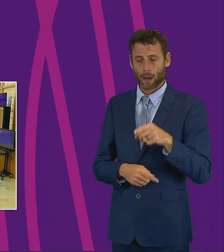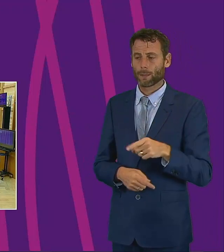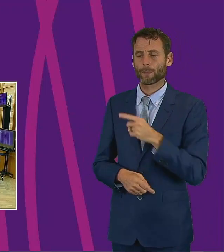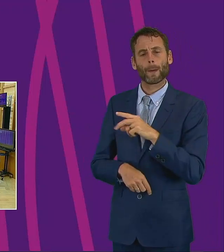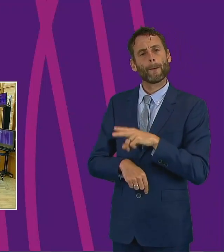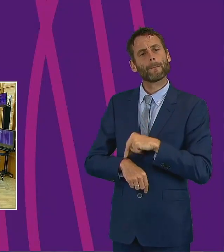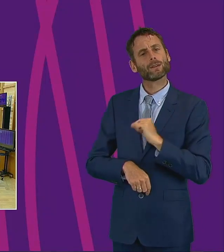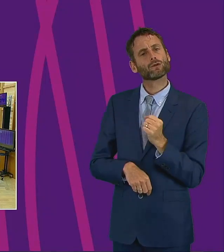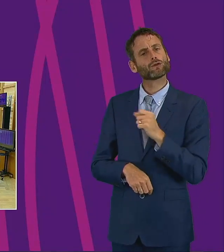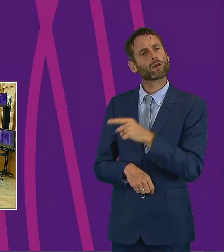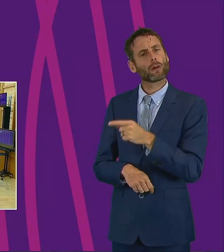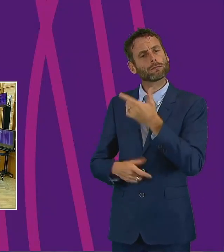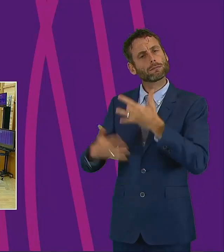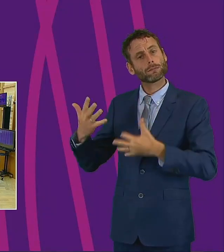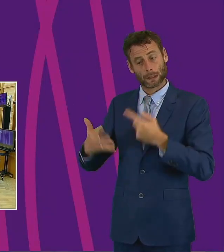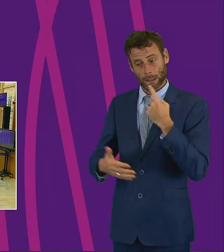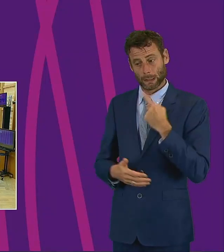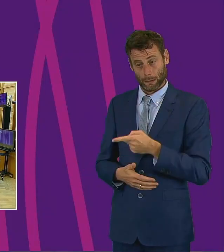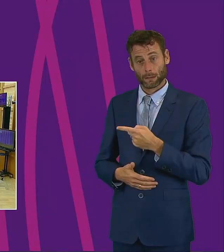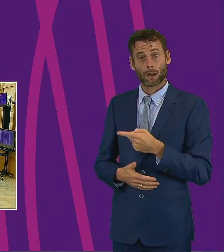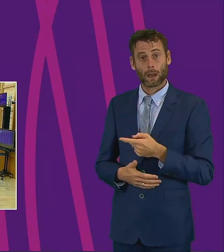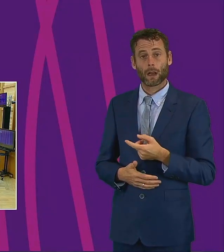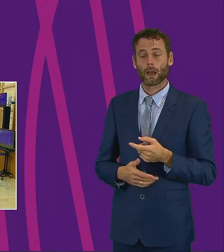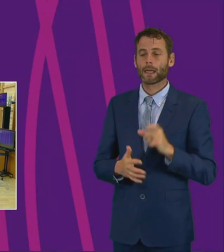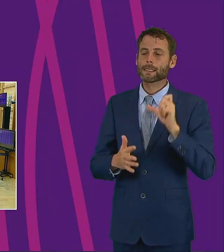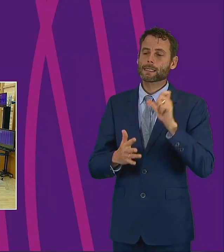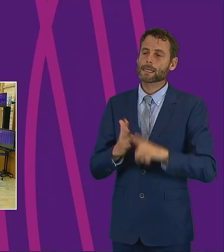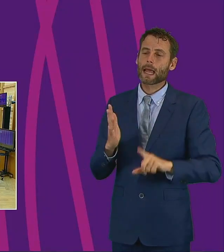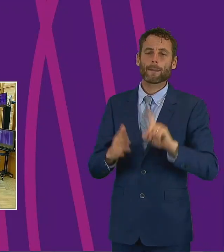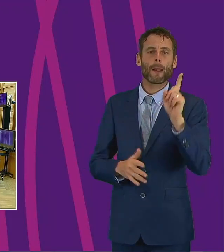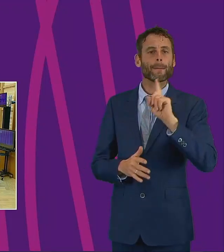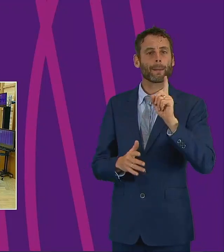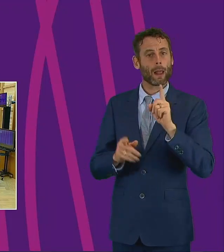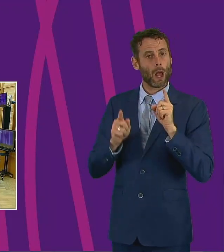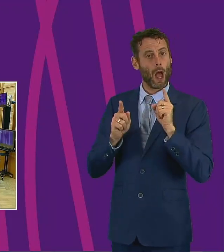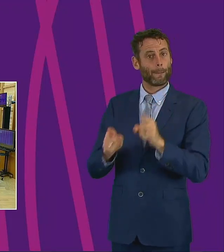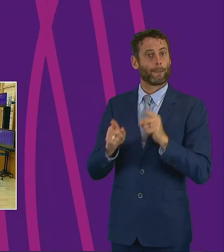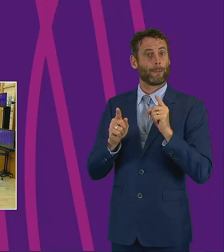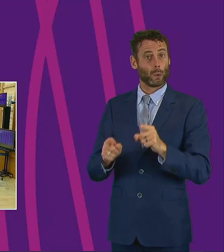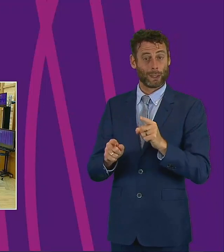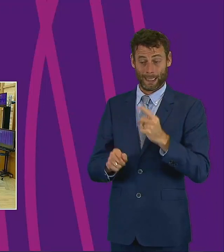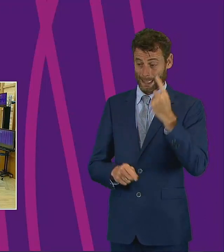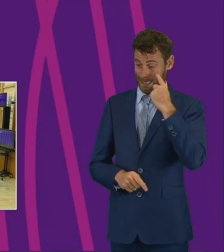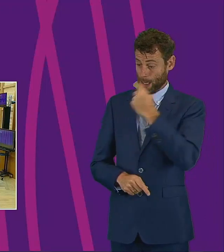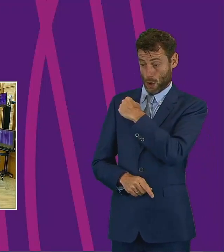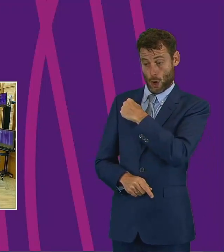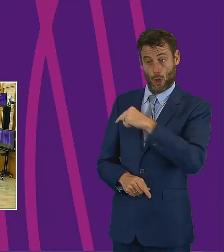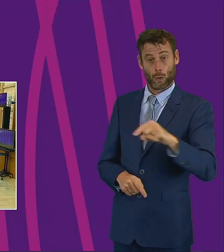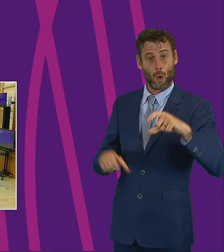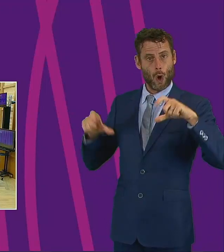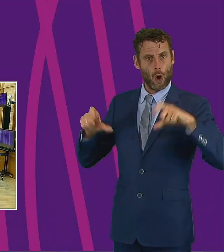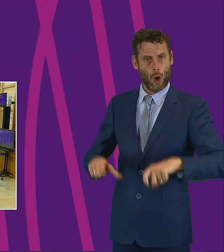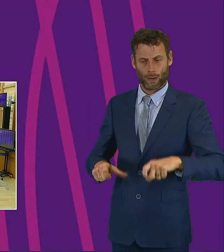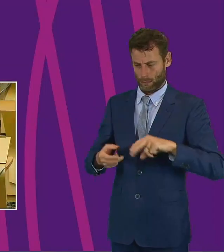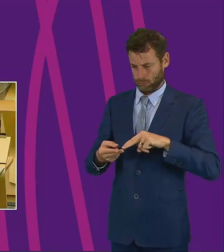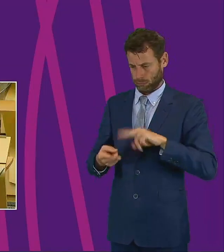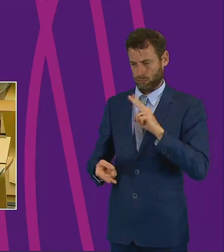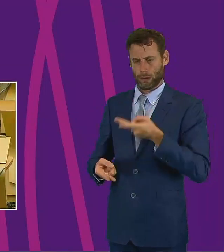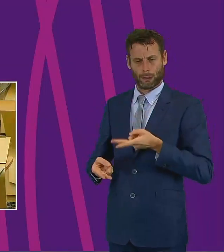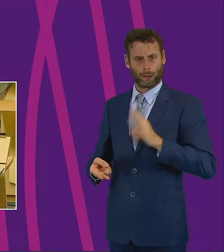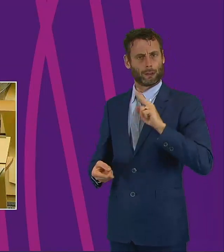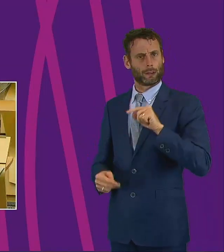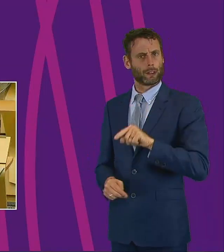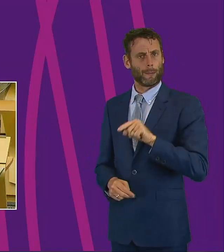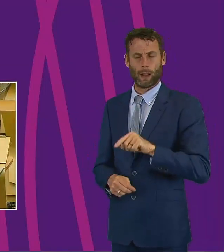figures suggesting that reports of abuse against disabled people almost doubled during lockdown. First Minister. Nobody should ever